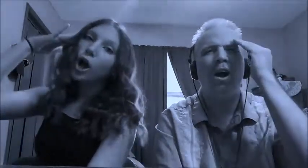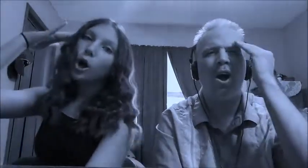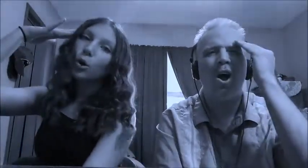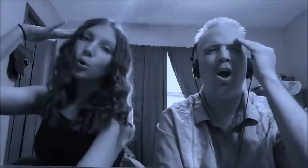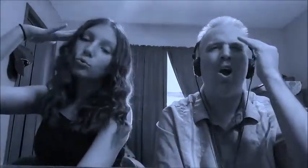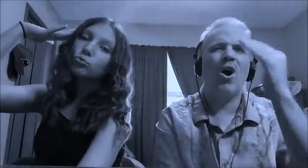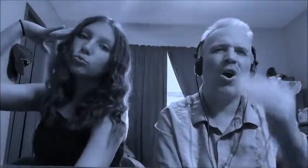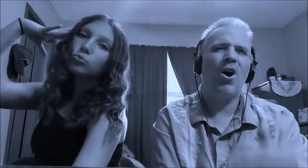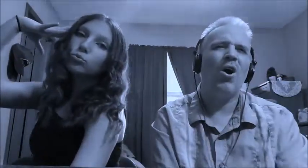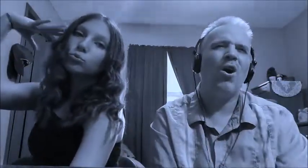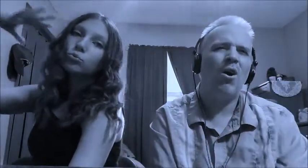know